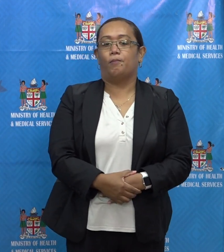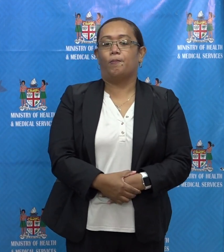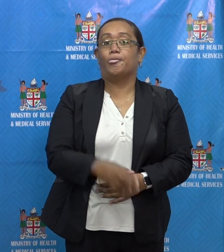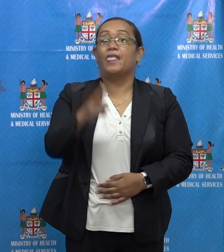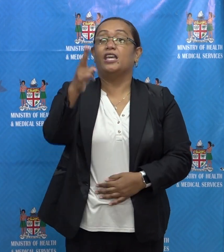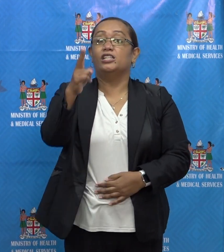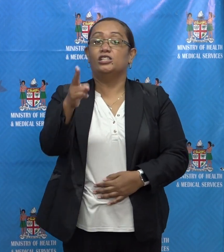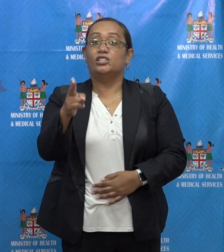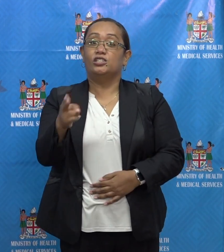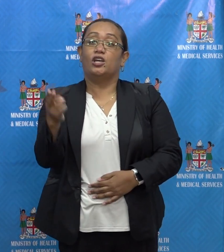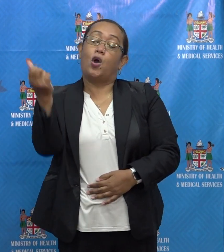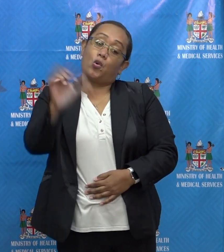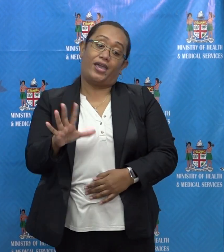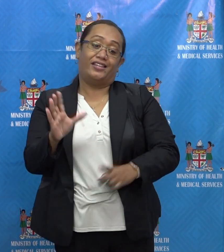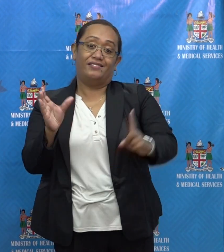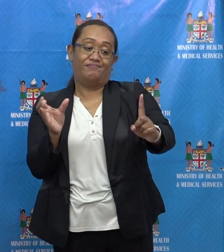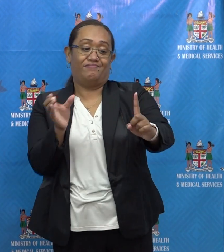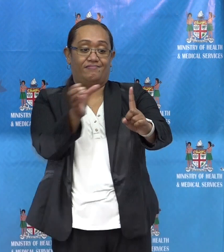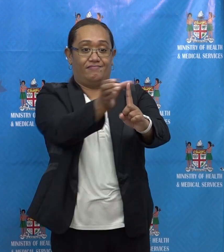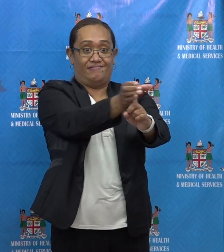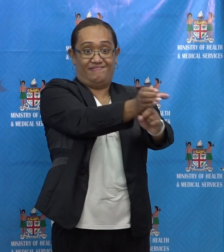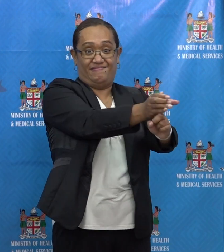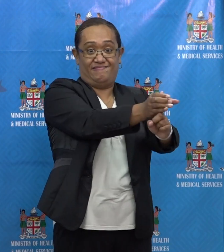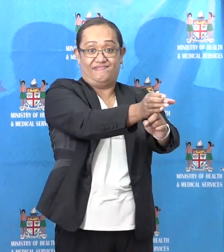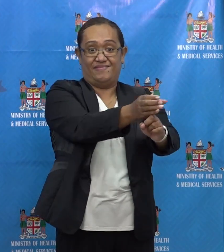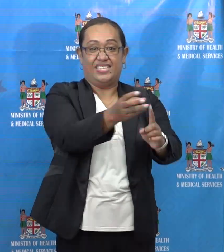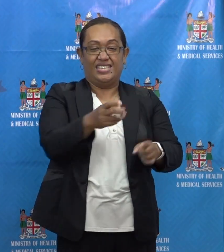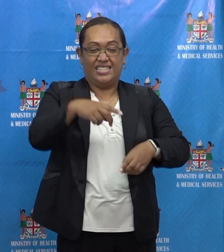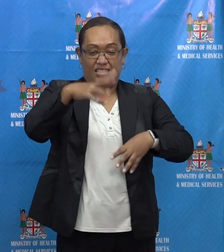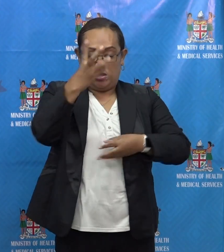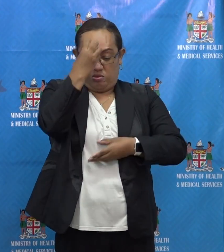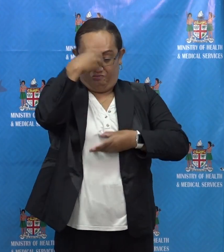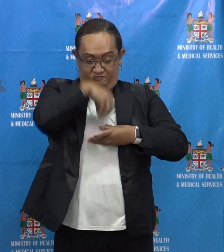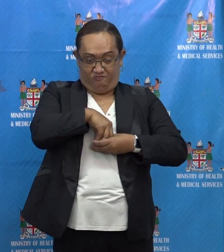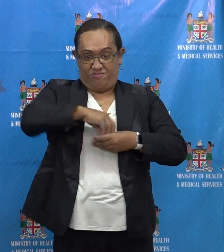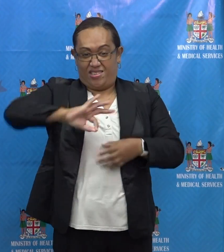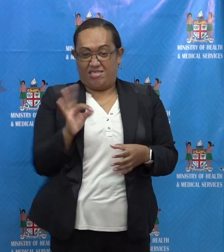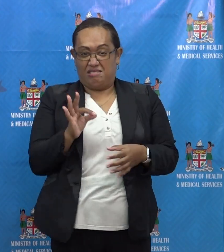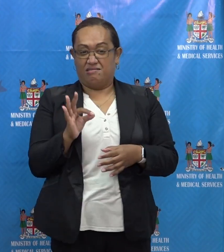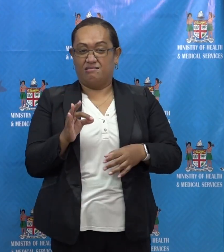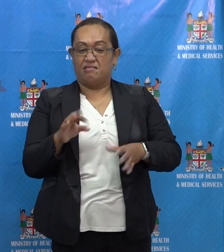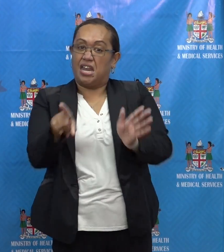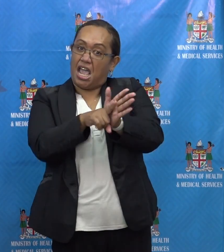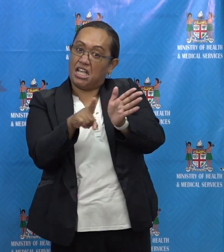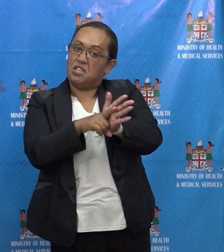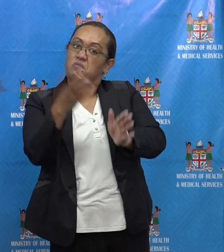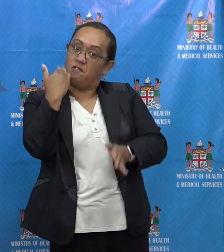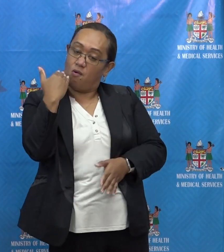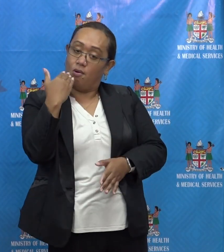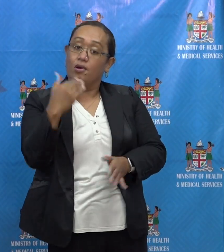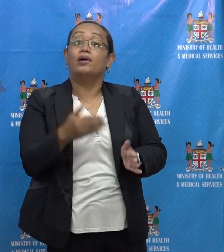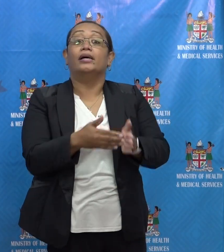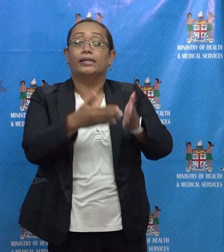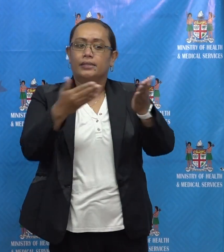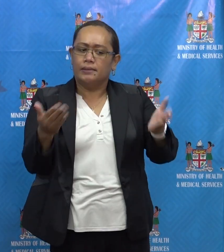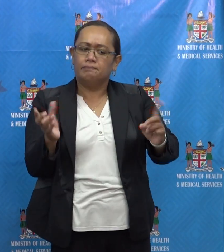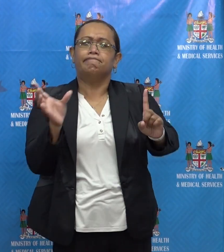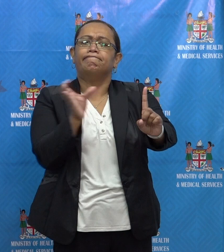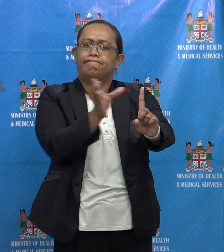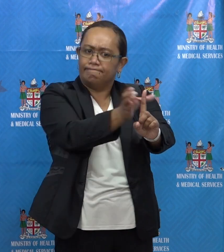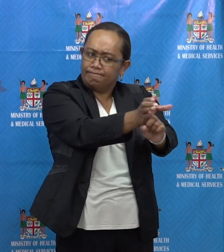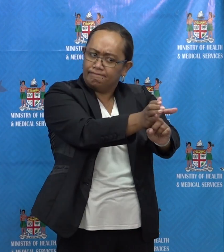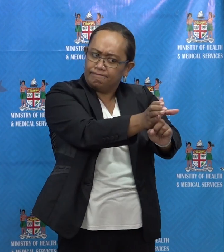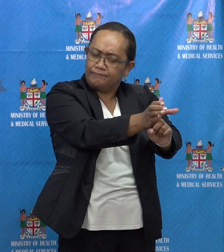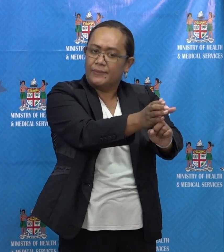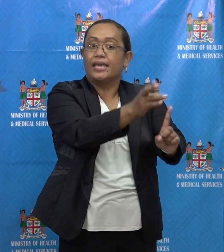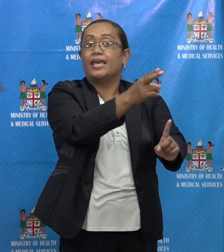quarantine on Sunday, April 18th, and she had no symptoms, and she tested negative when she entered quarantine, we do